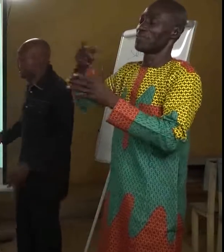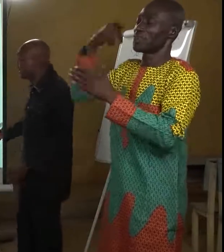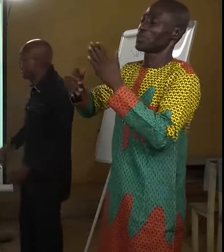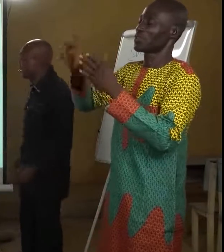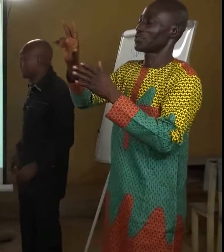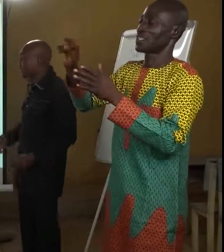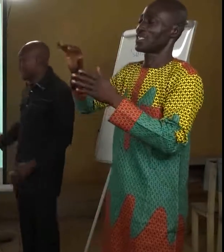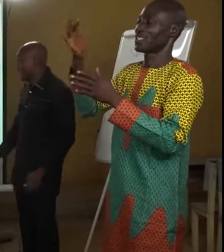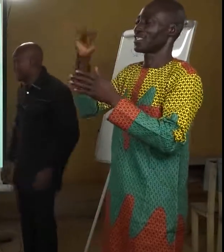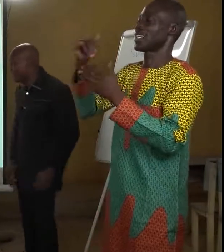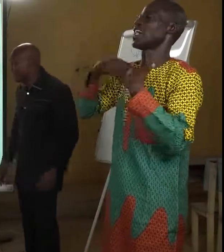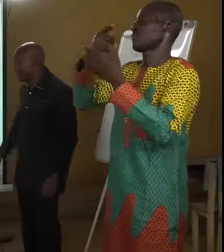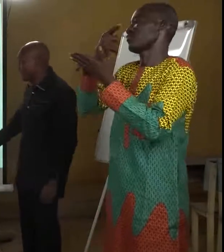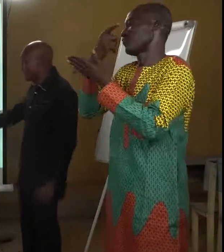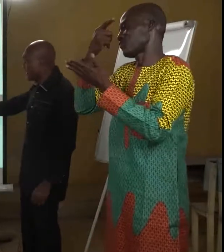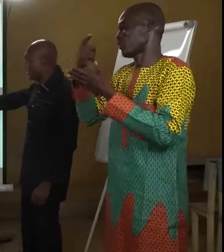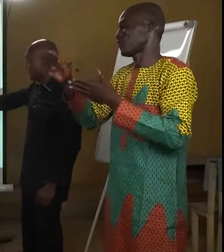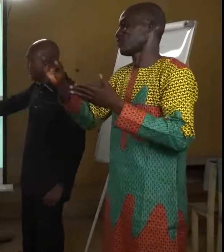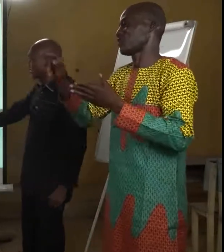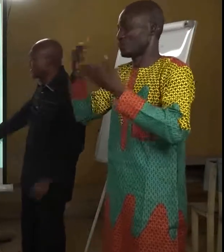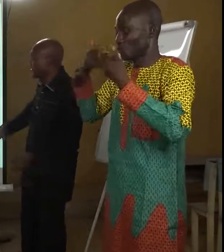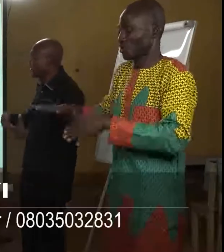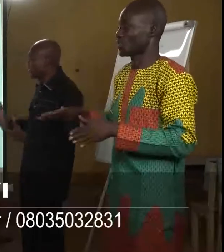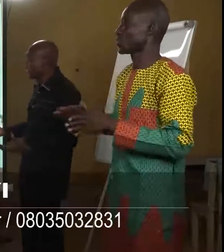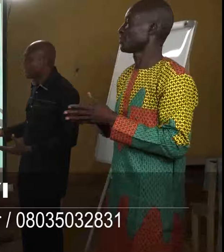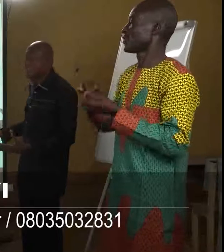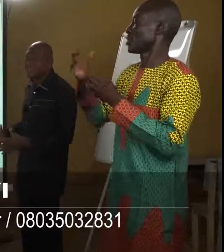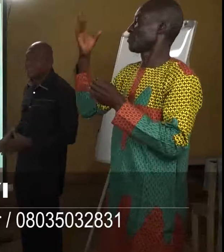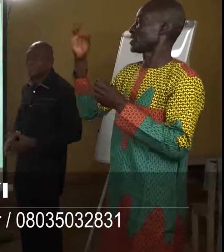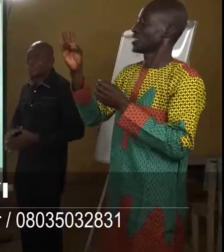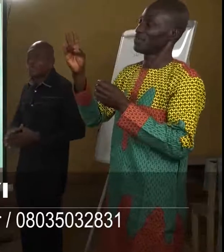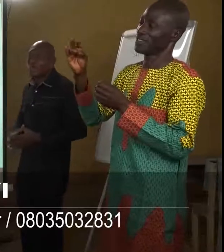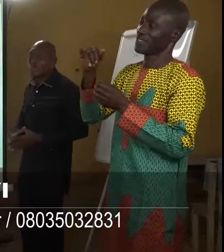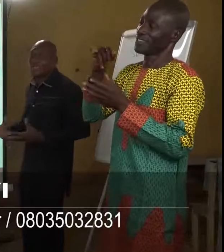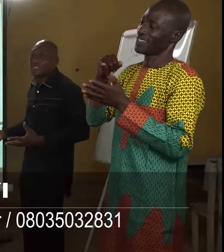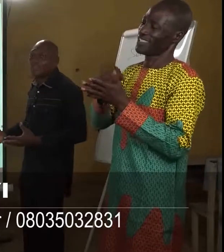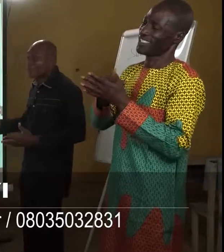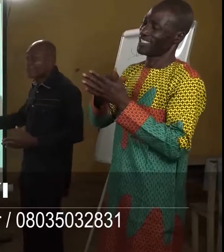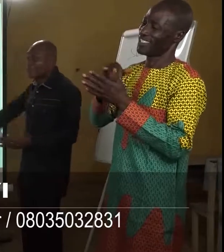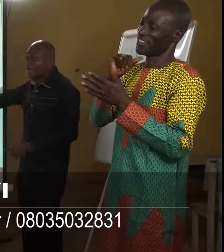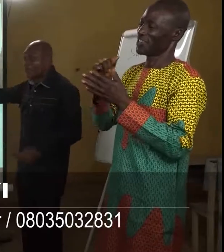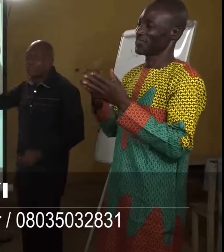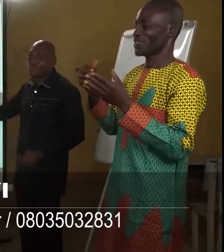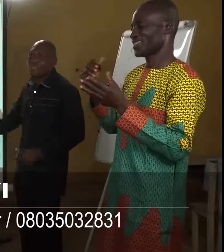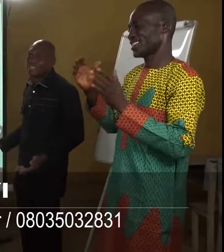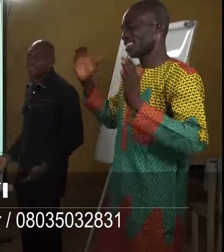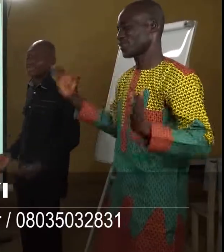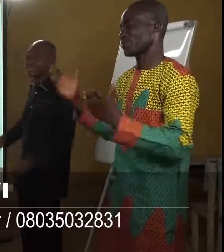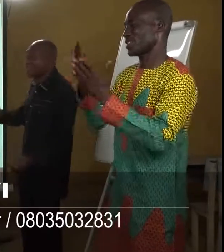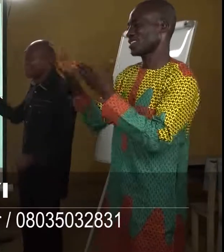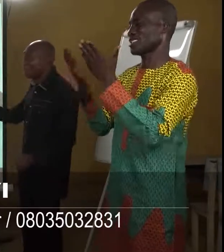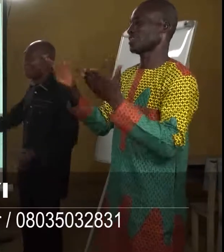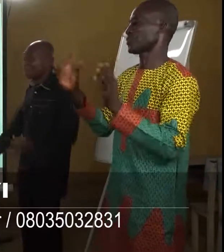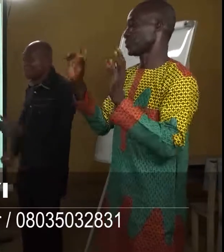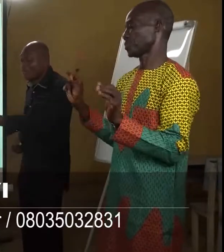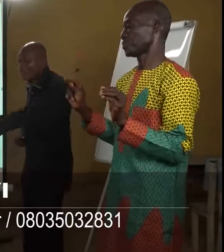lost. Their 50 naira may not have value any longer. 7, it discourages savings. People will no longer save because of high cost of goods and